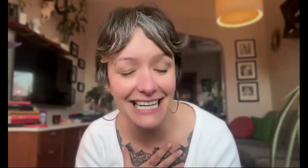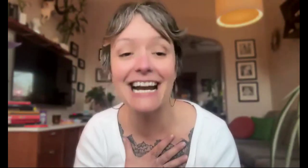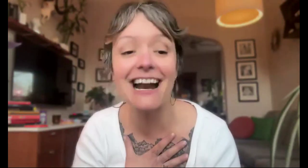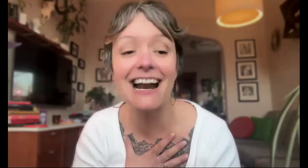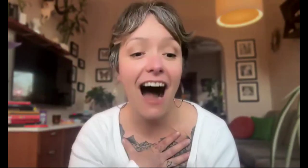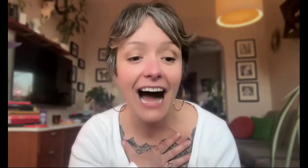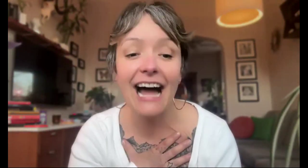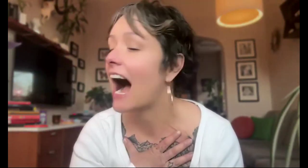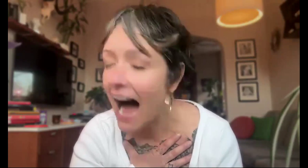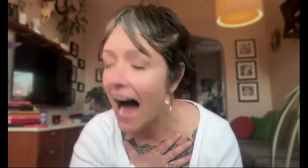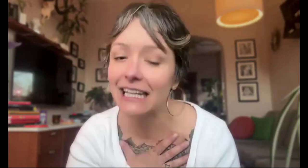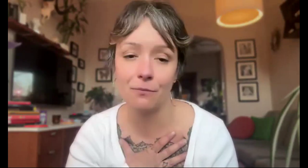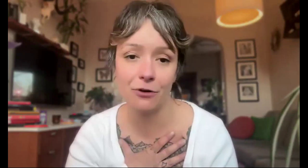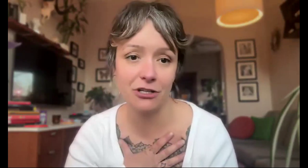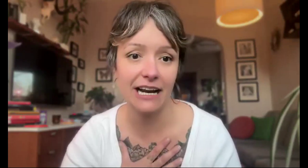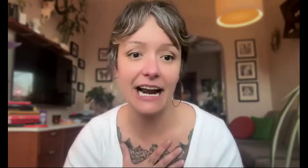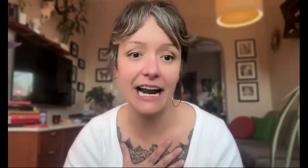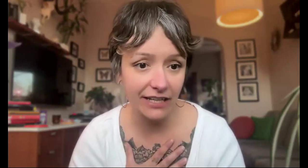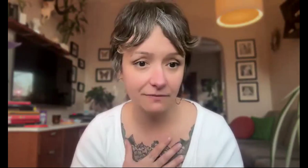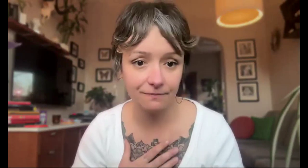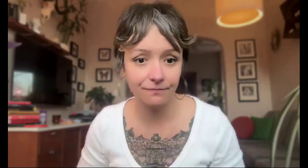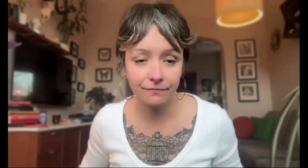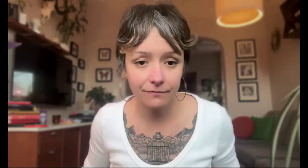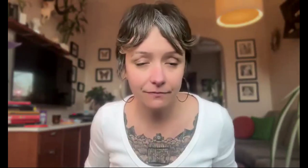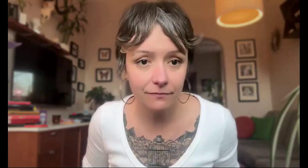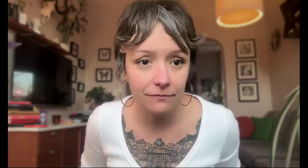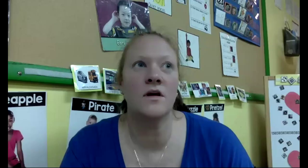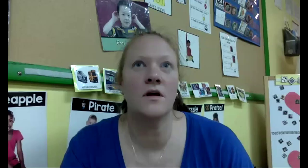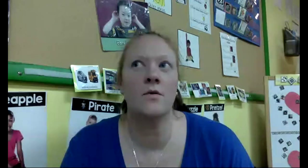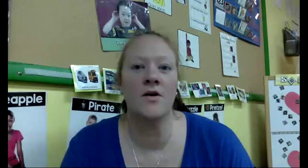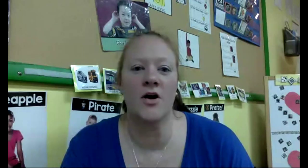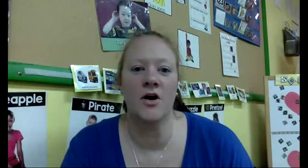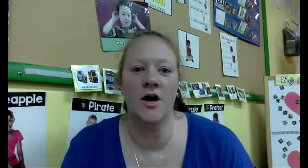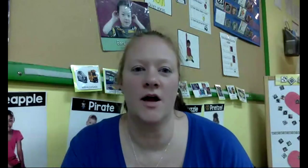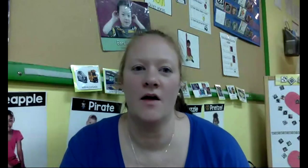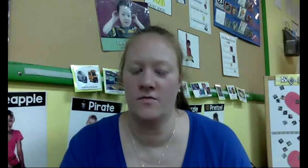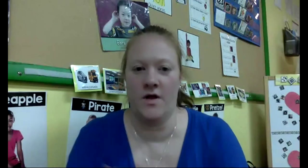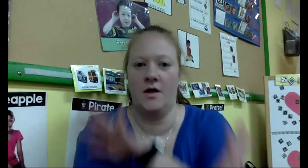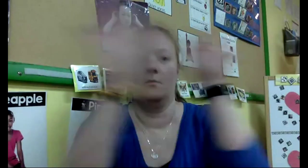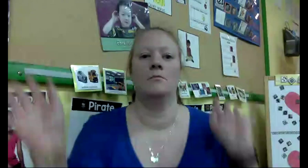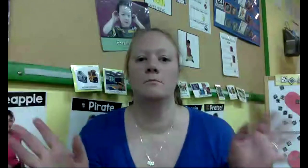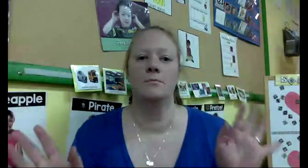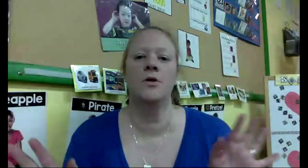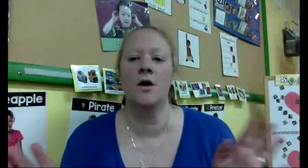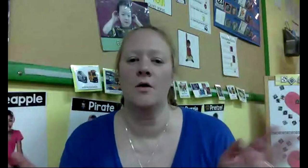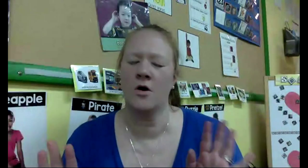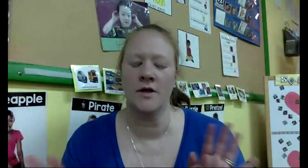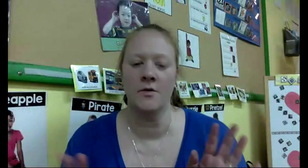what they need. I highly appreciate it and I love it. I used it with my daughter, and I've like blown her language